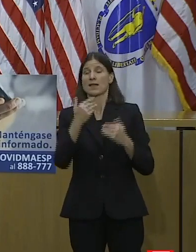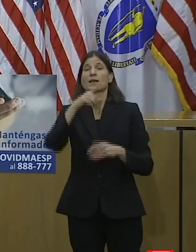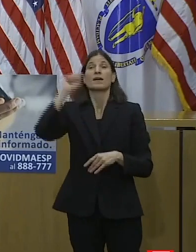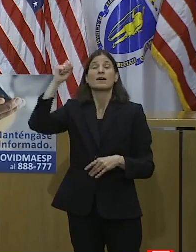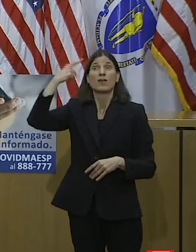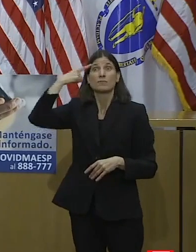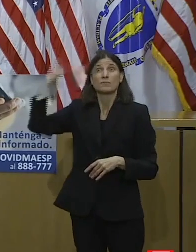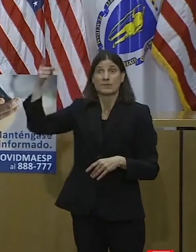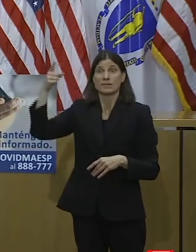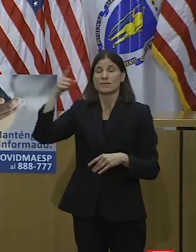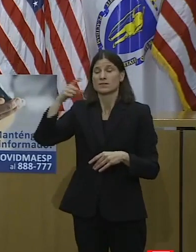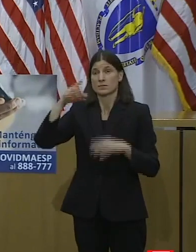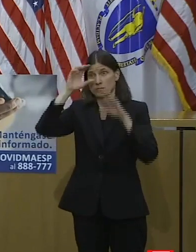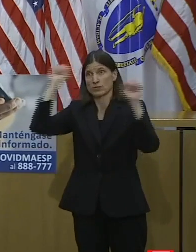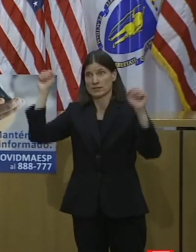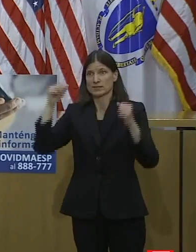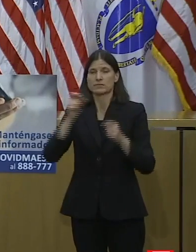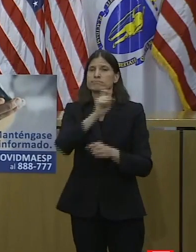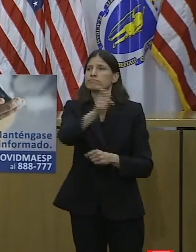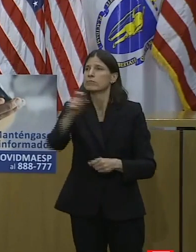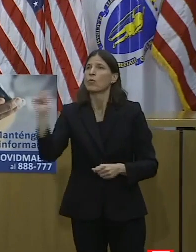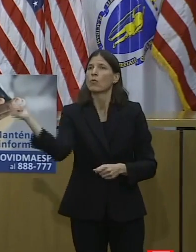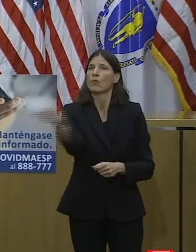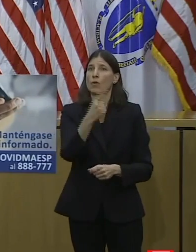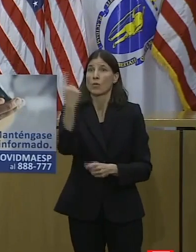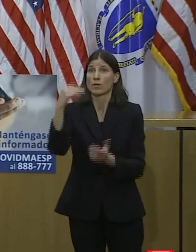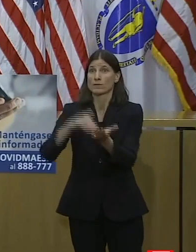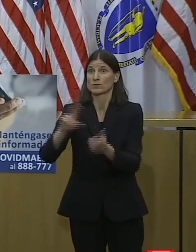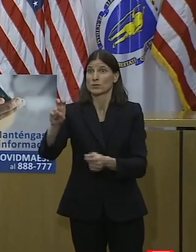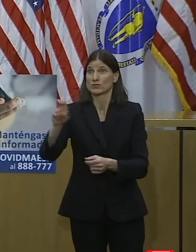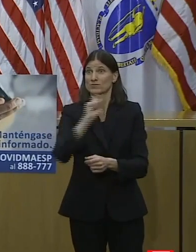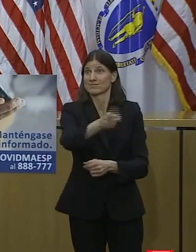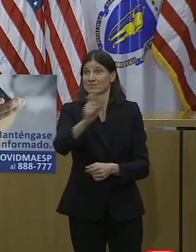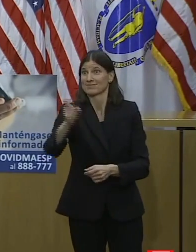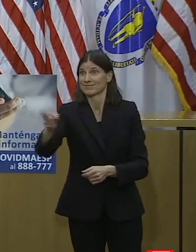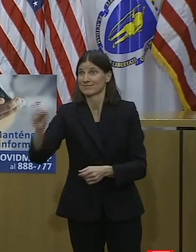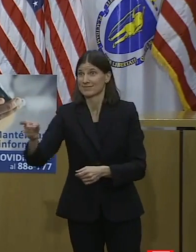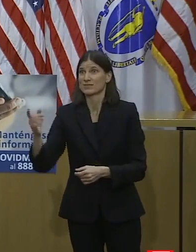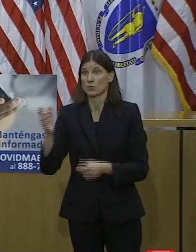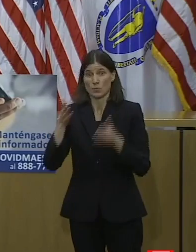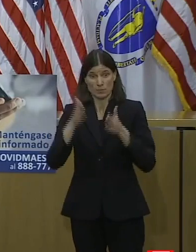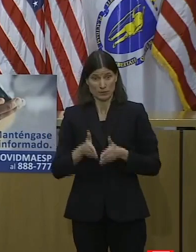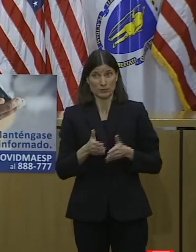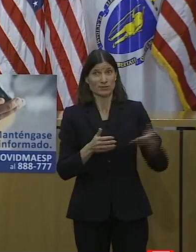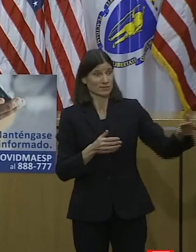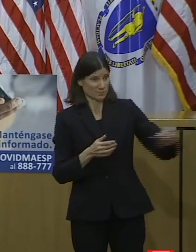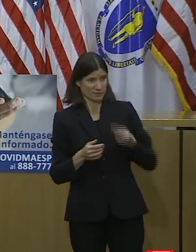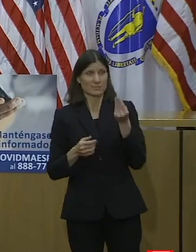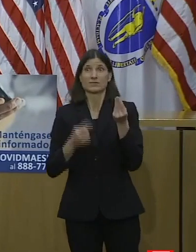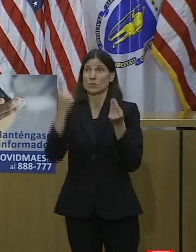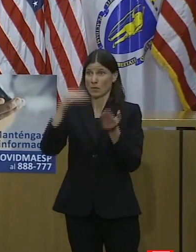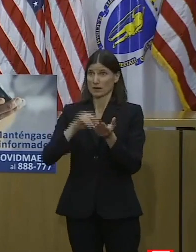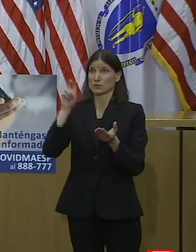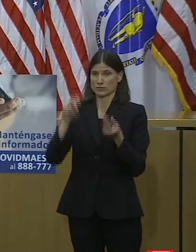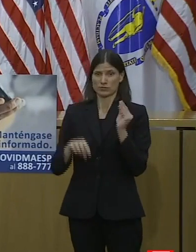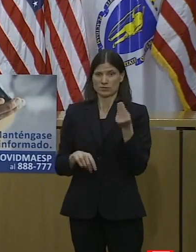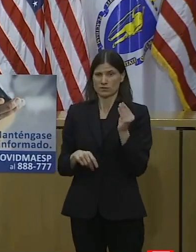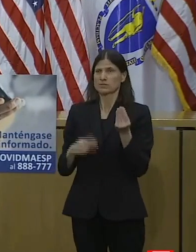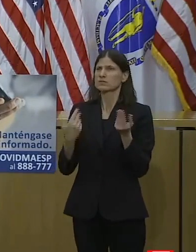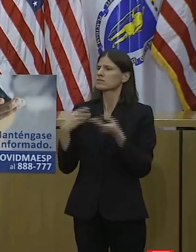to, it's kind of a curveball on Bruce's question, is food. I mean, if you think